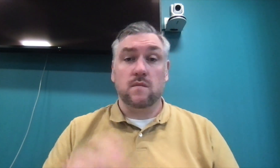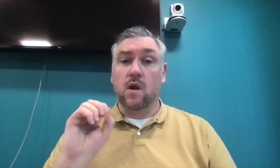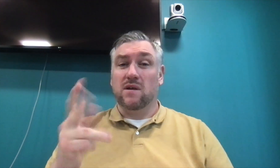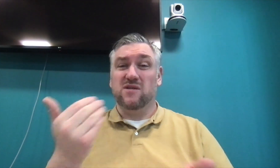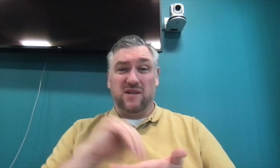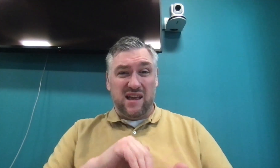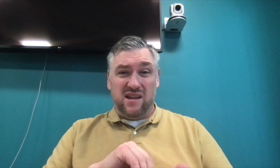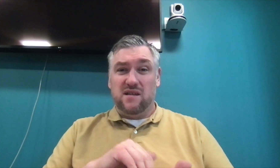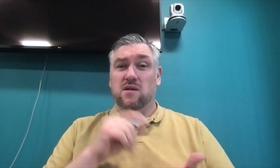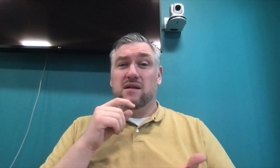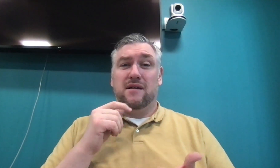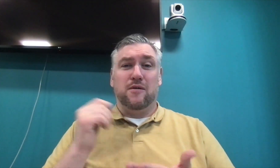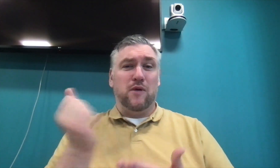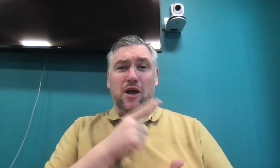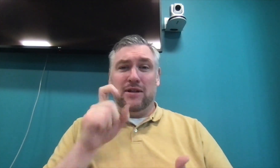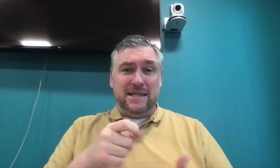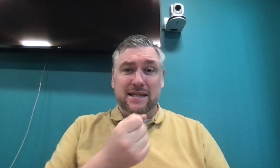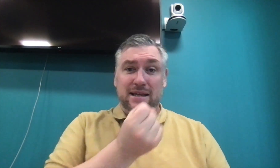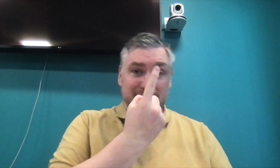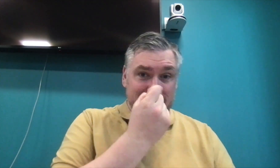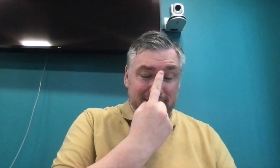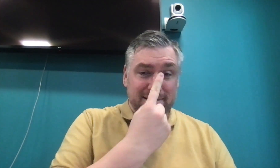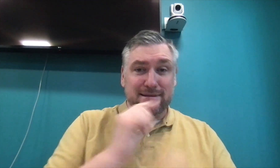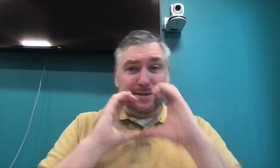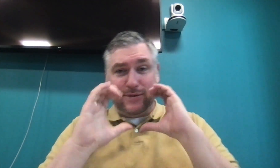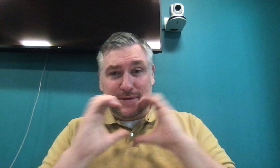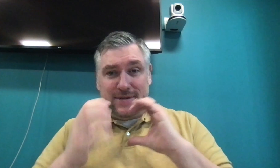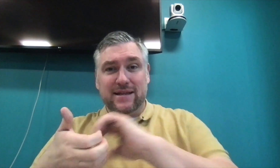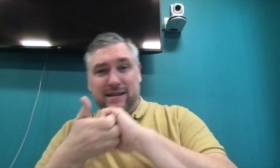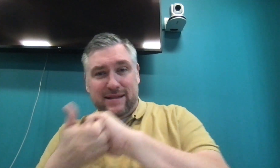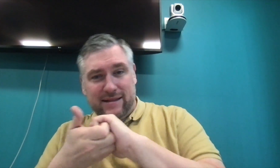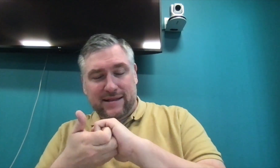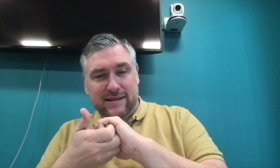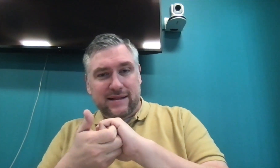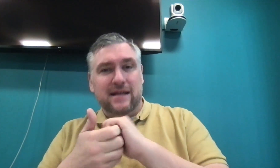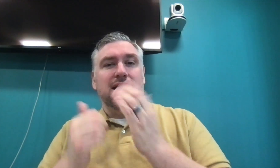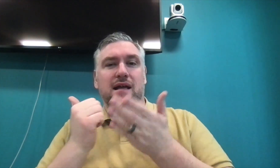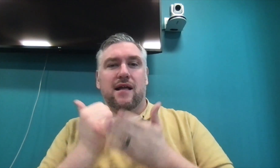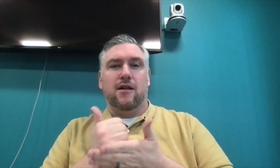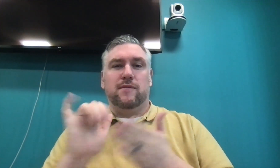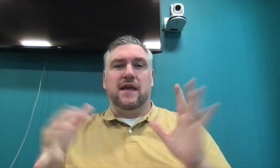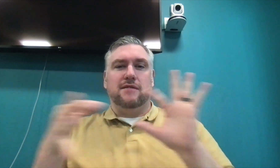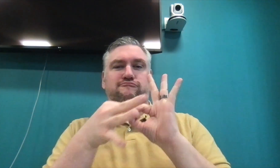successful. So again, we all need understanding, communication, and collaboration